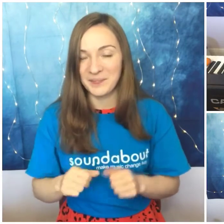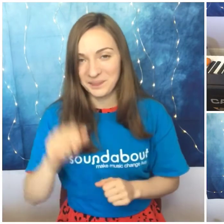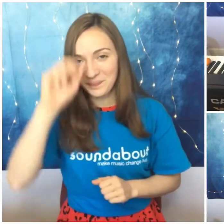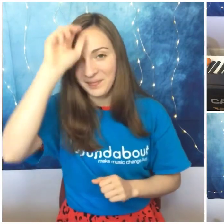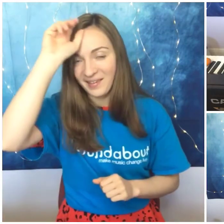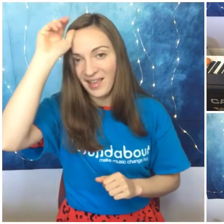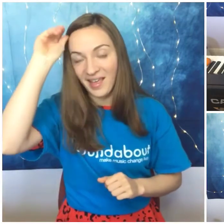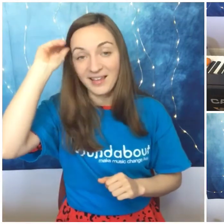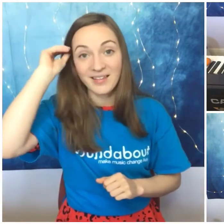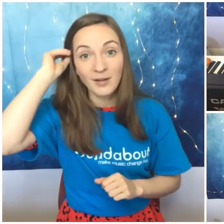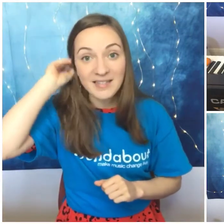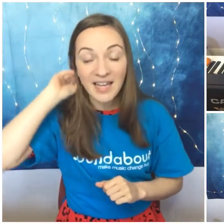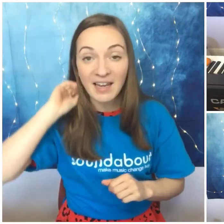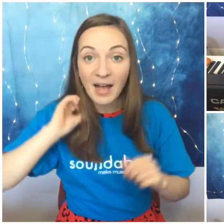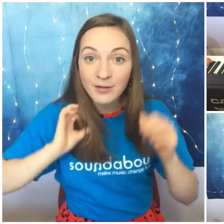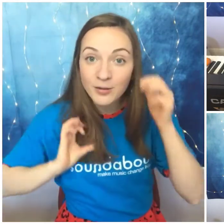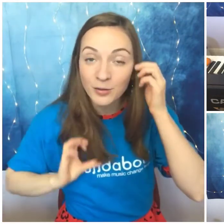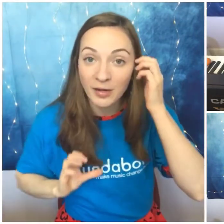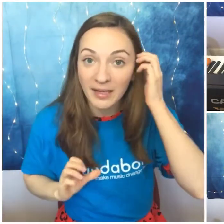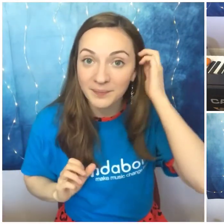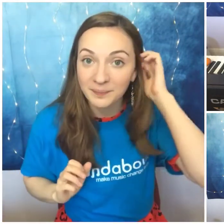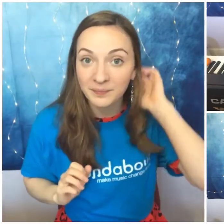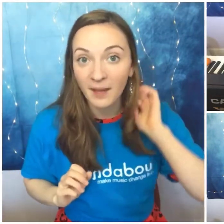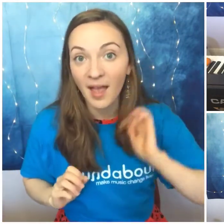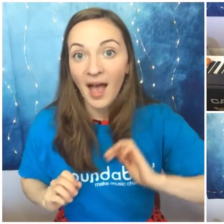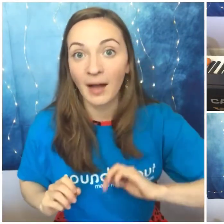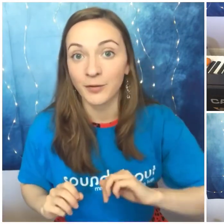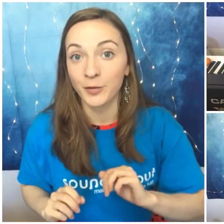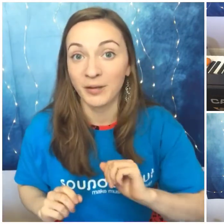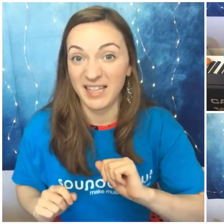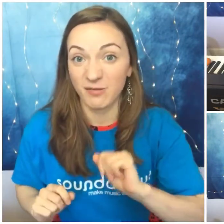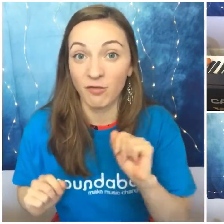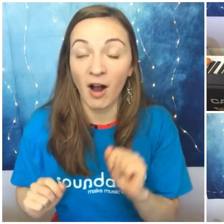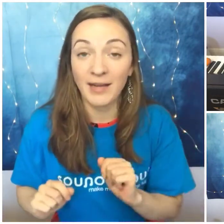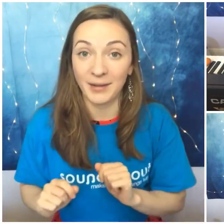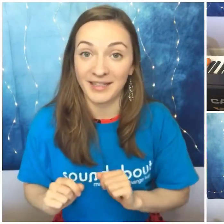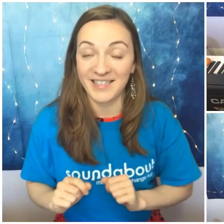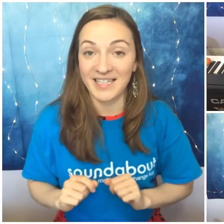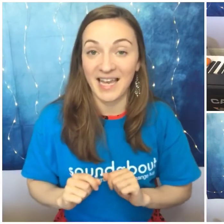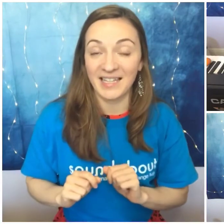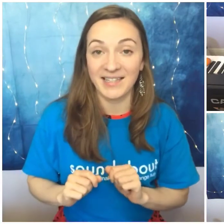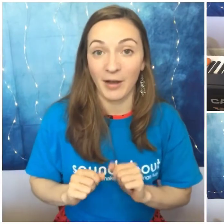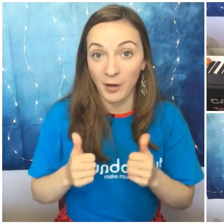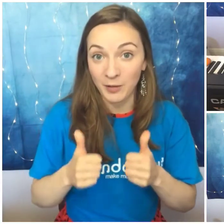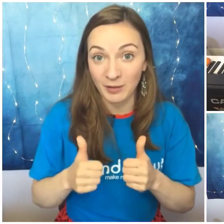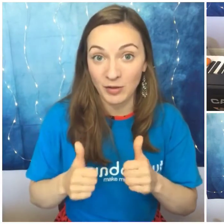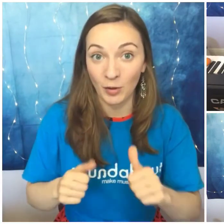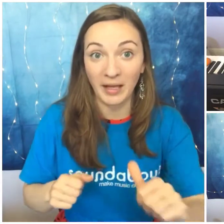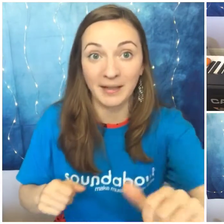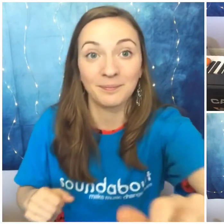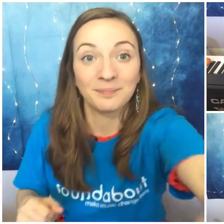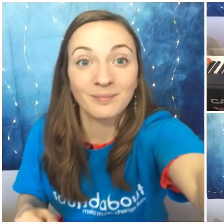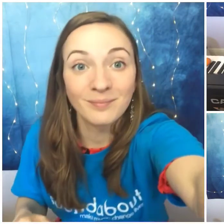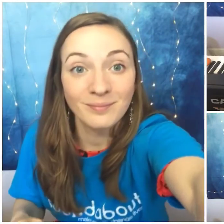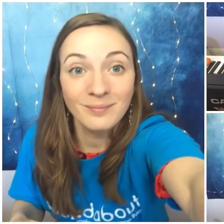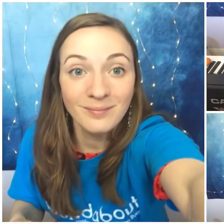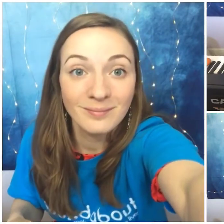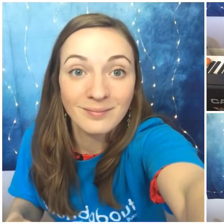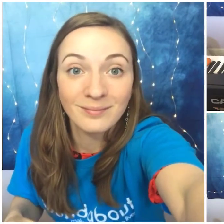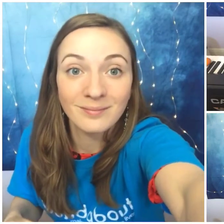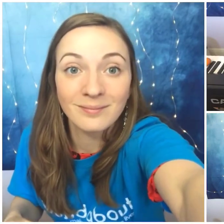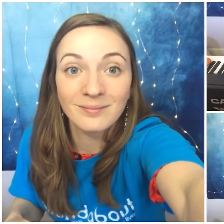Well done. So let's hear our story. Our story is rhyming today. I hope you enjoy it.